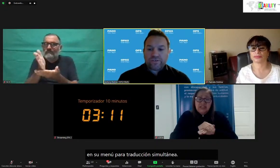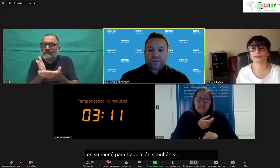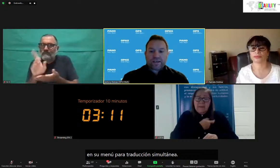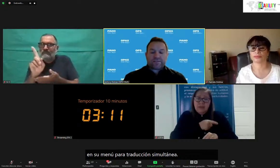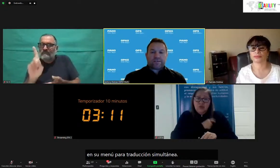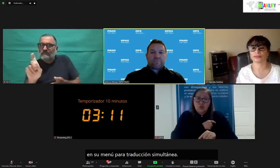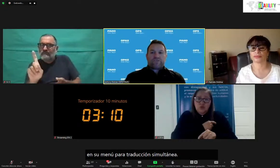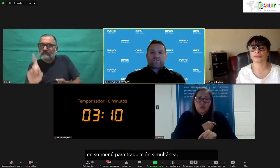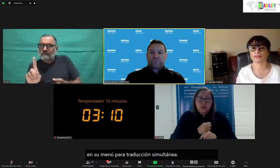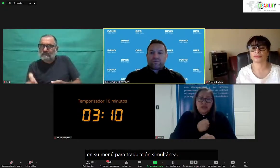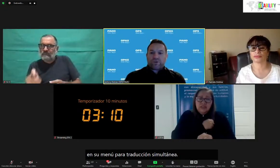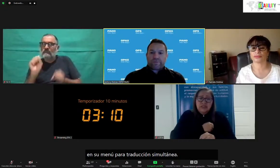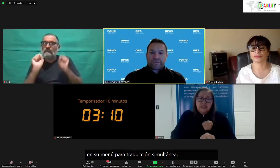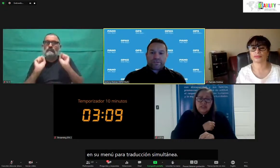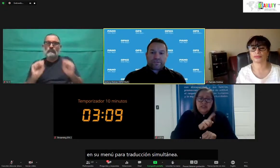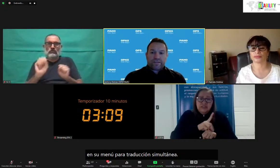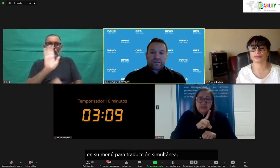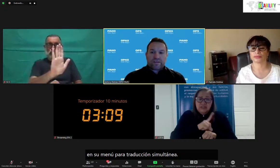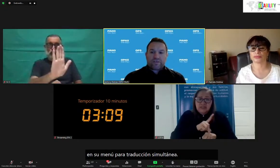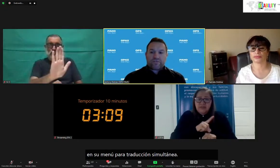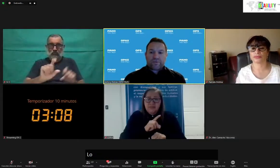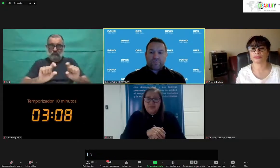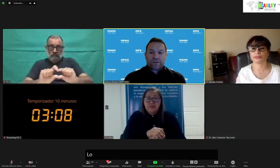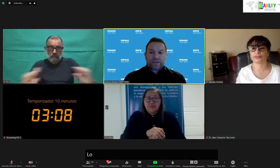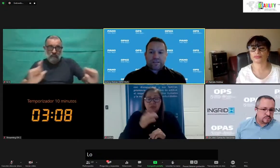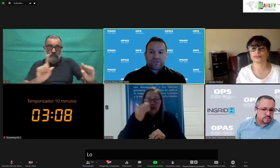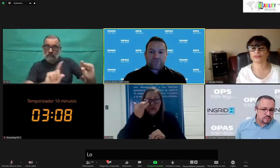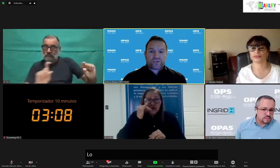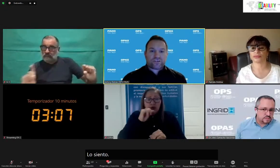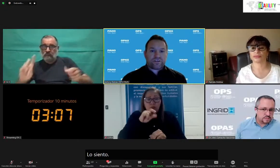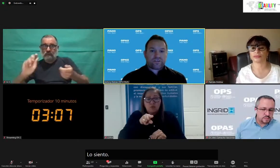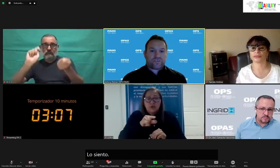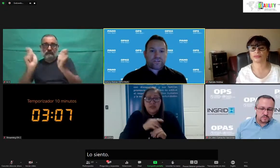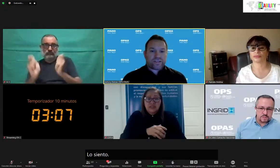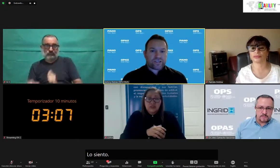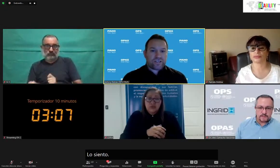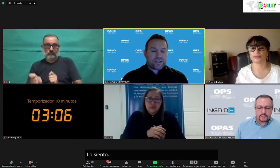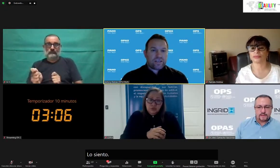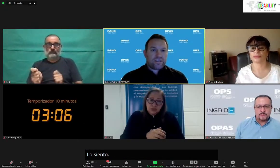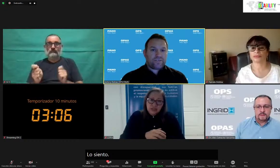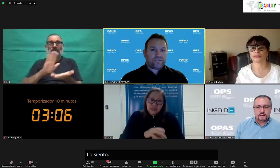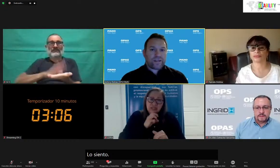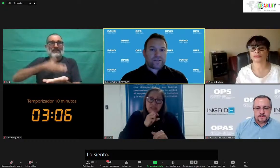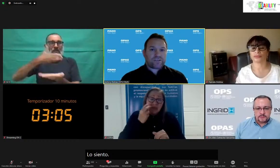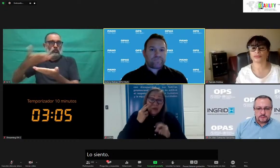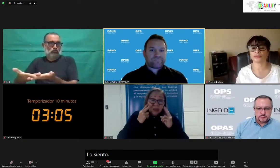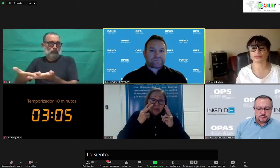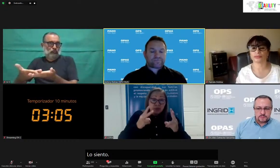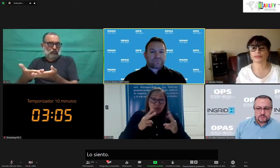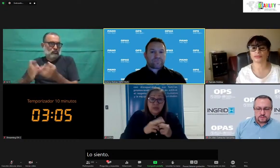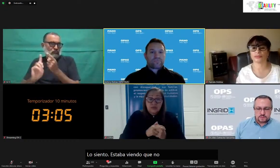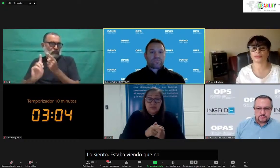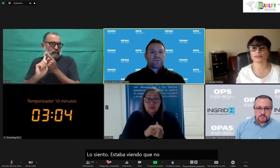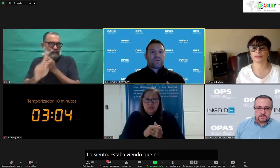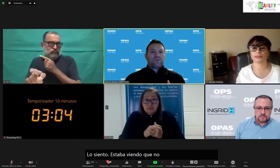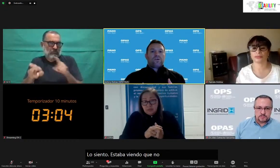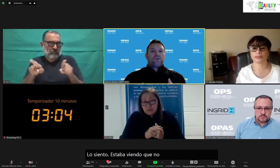sorry for that um i just saw some comments to say that they weren't getting the tradition translation in spanish